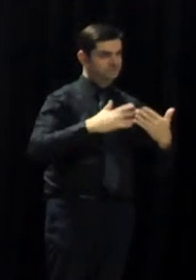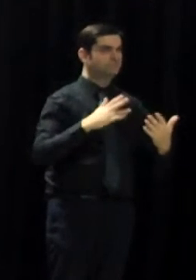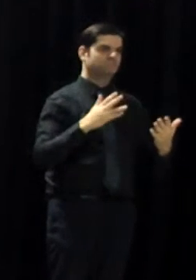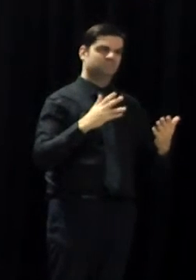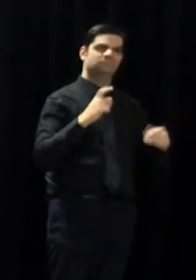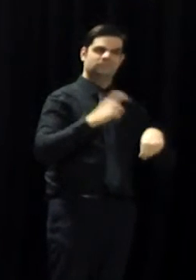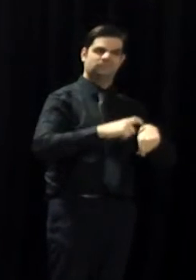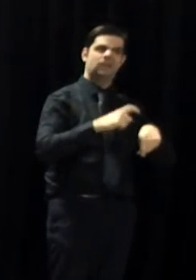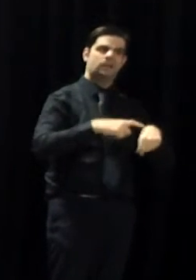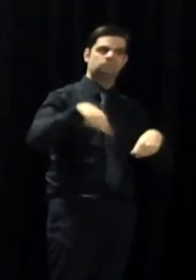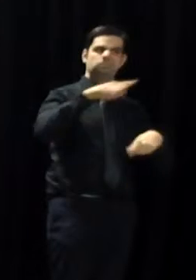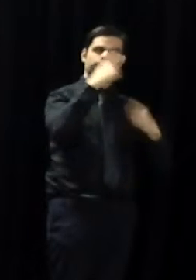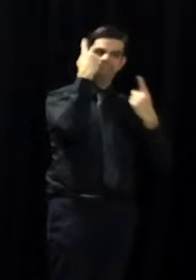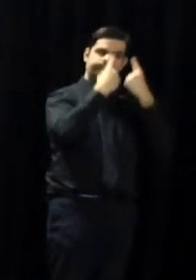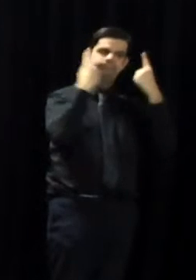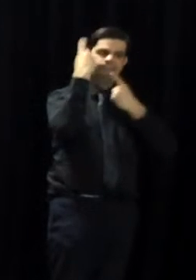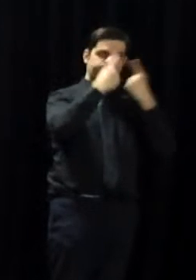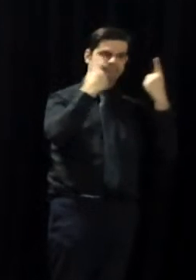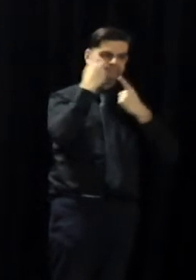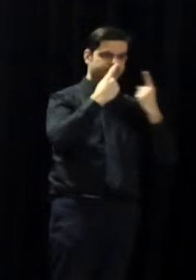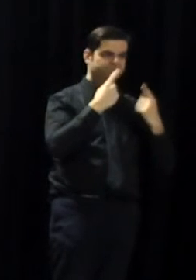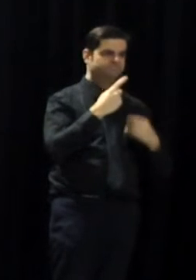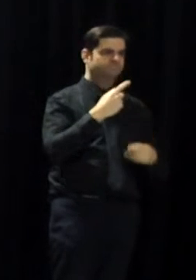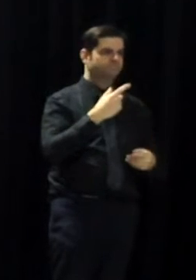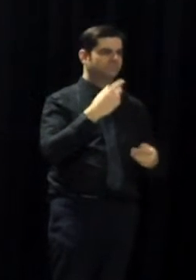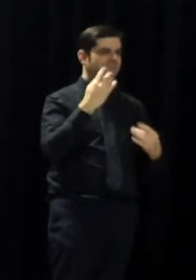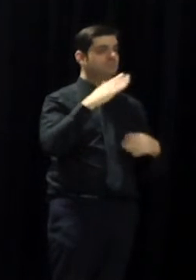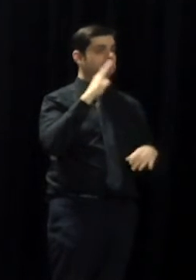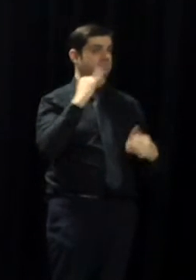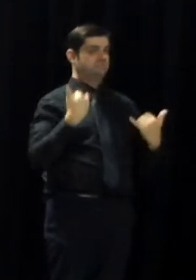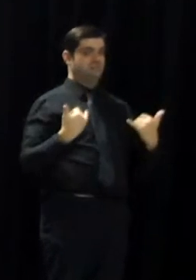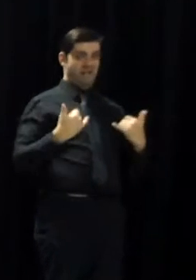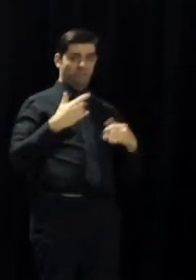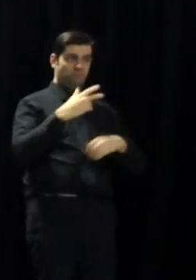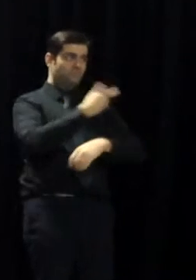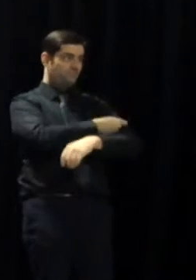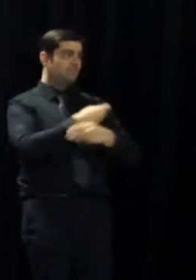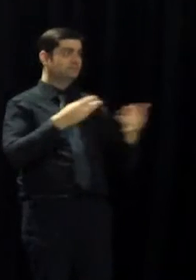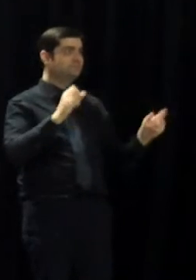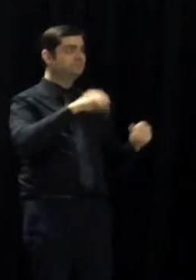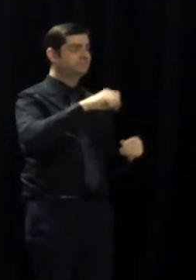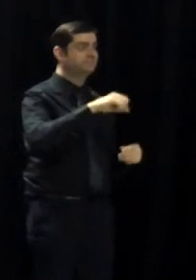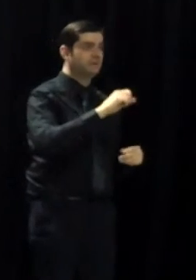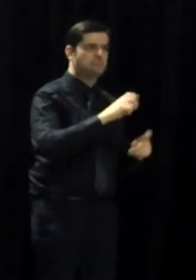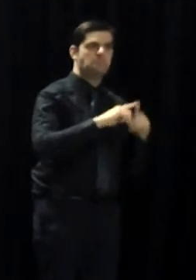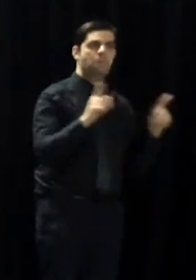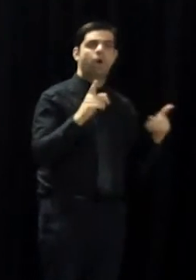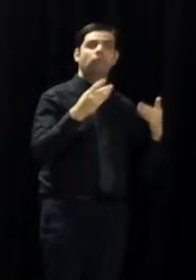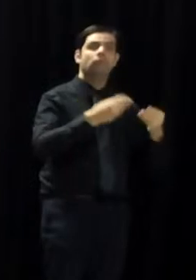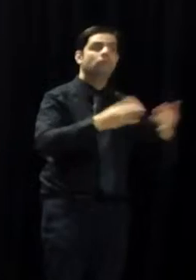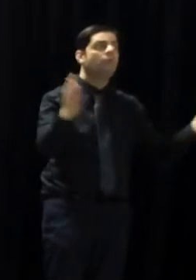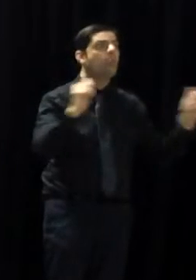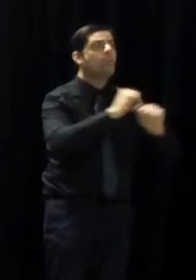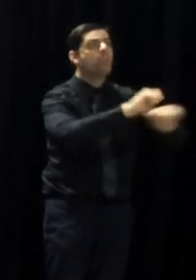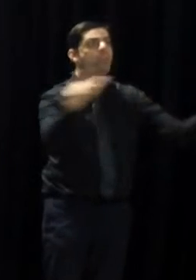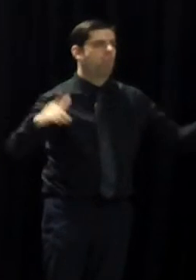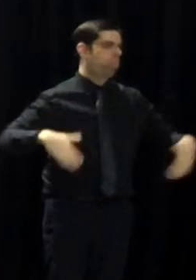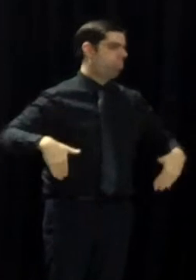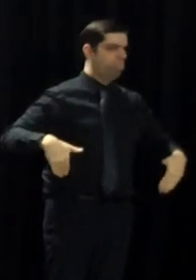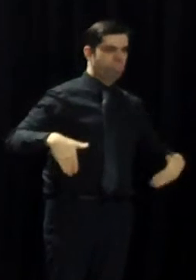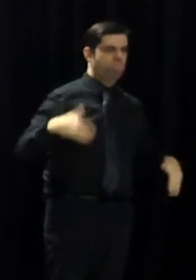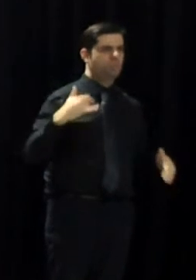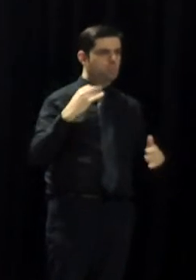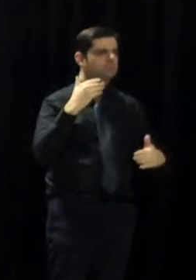to people. And we're really making significant progress with our isolations and our